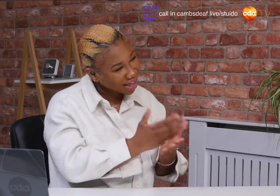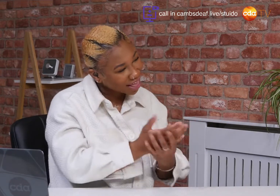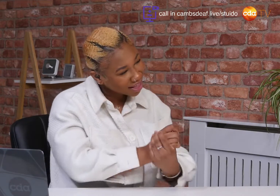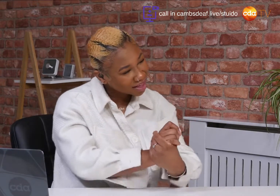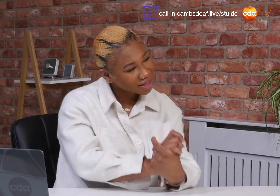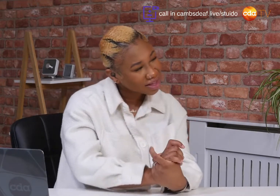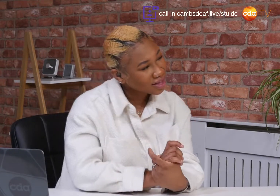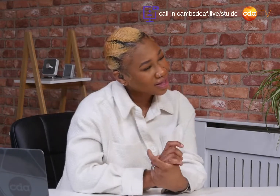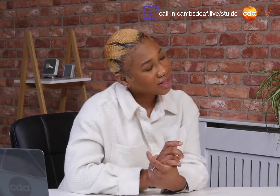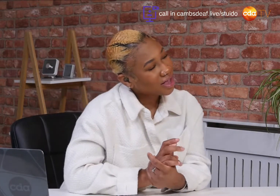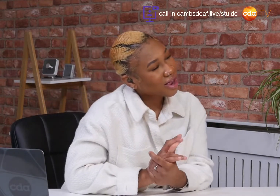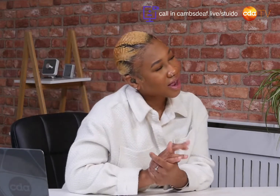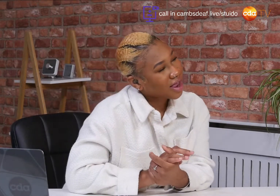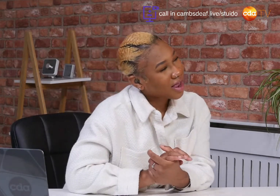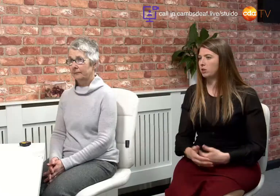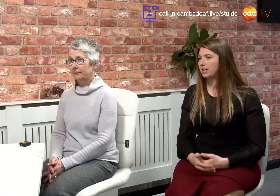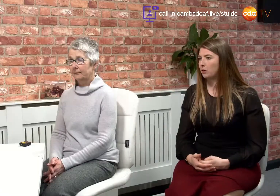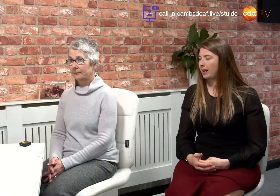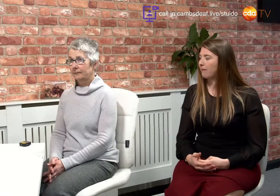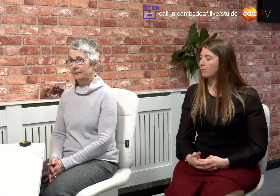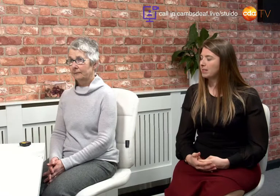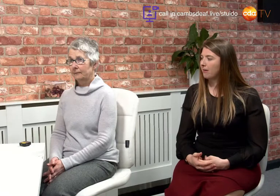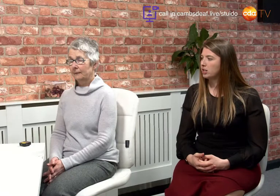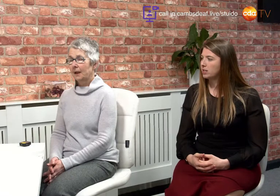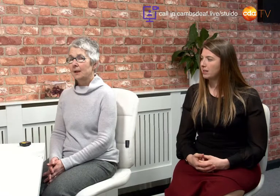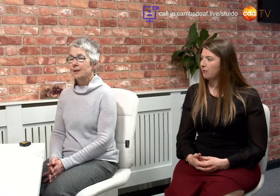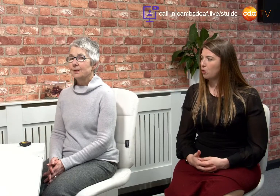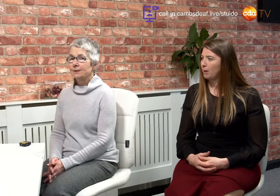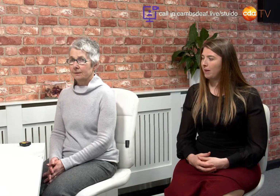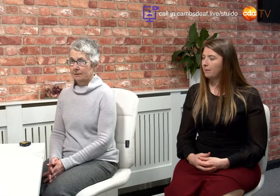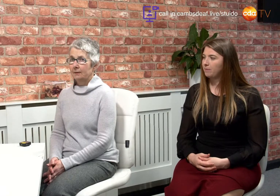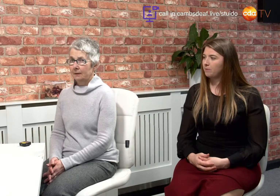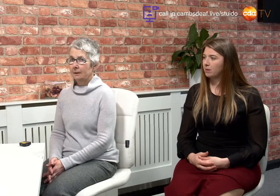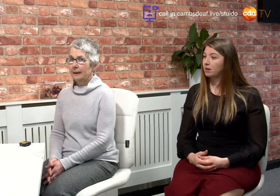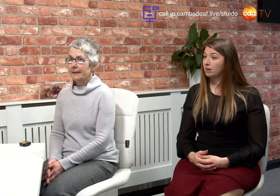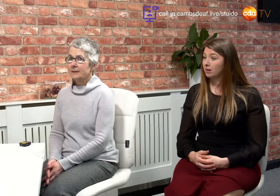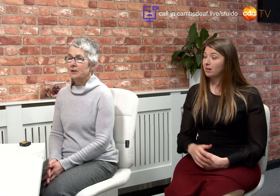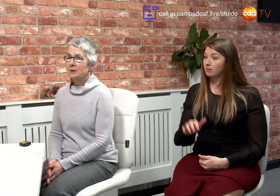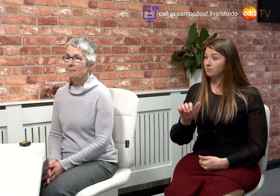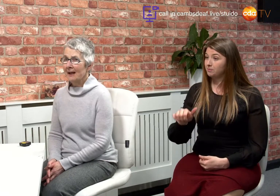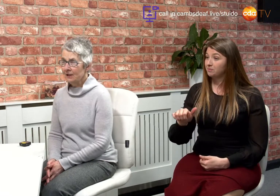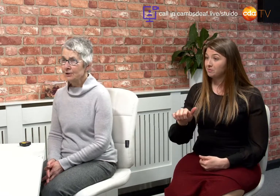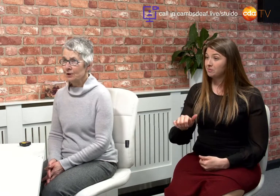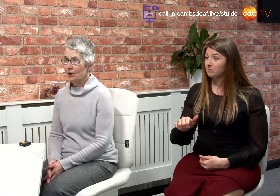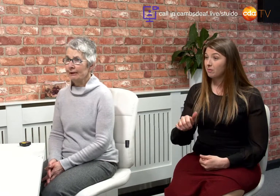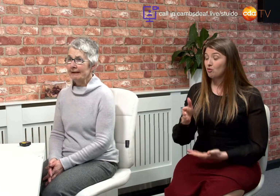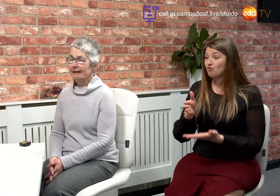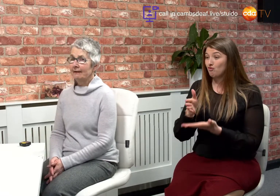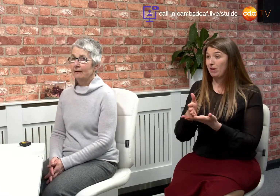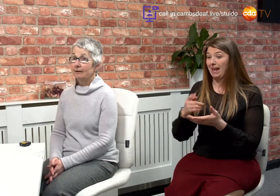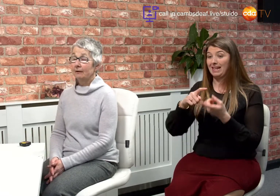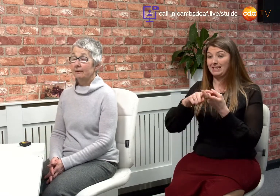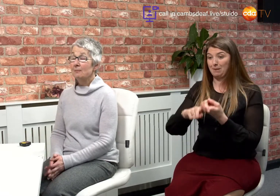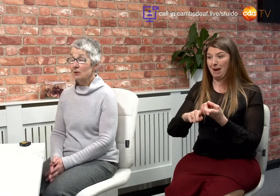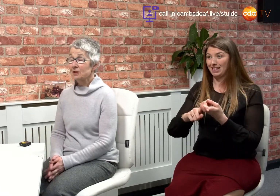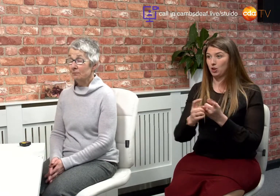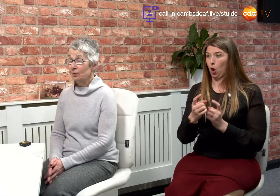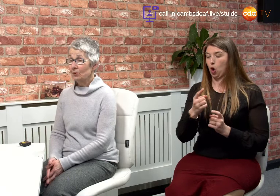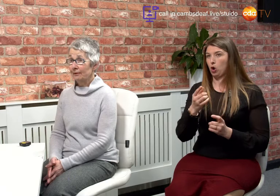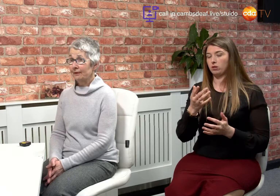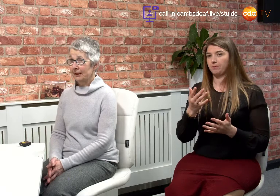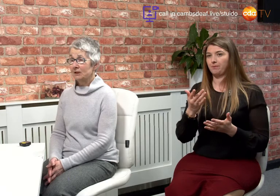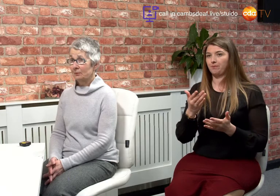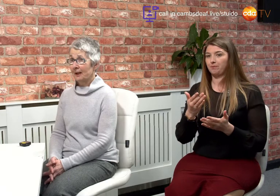sort of treatment do you get with if you're continually having miscarriages? I never thought about that. It depends on, the